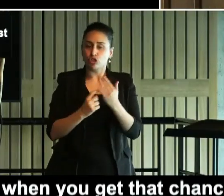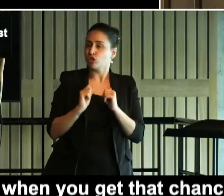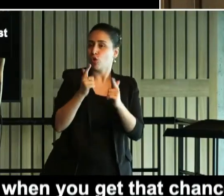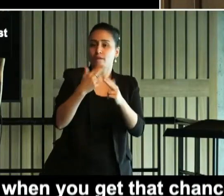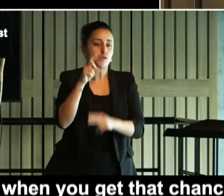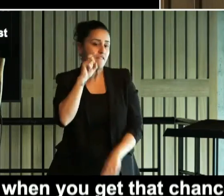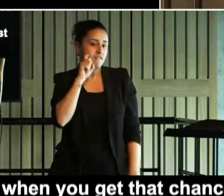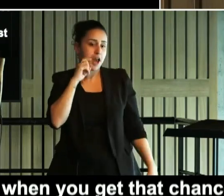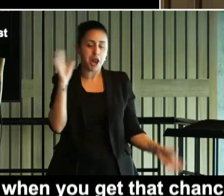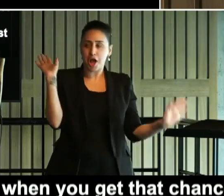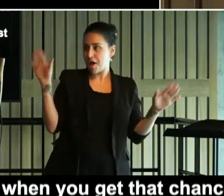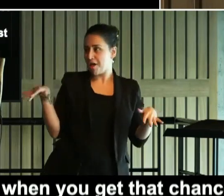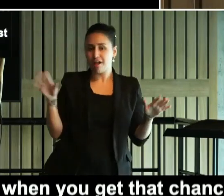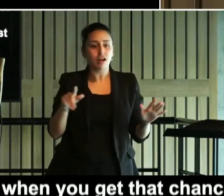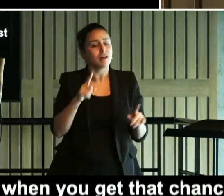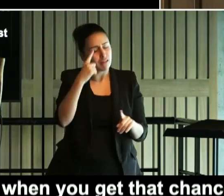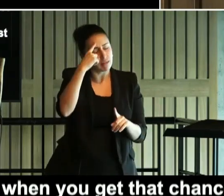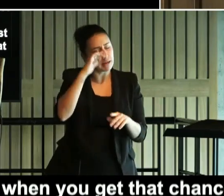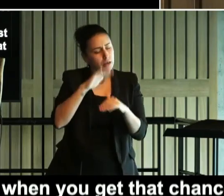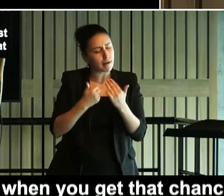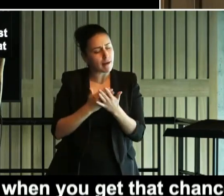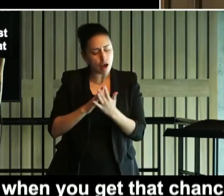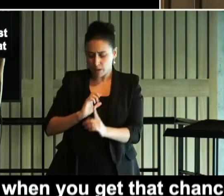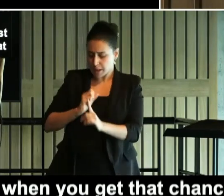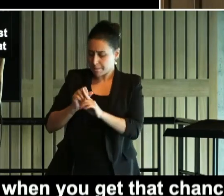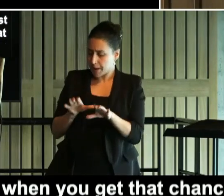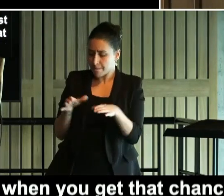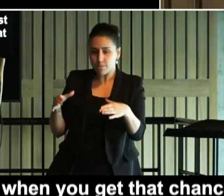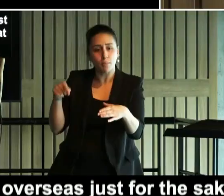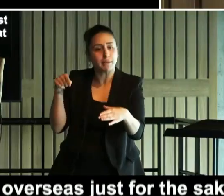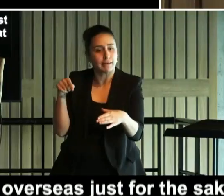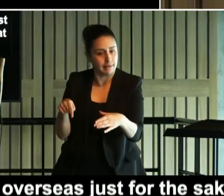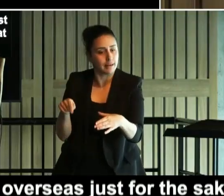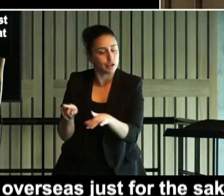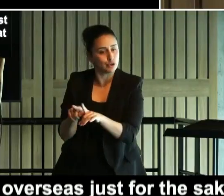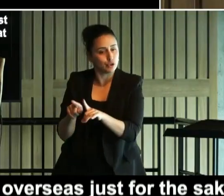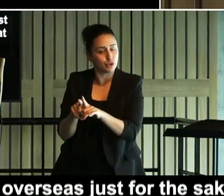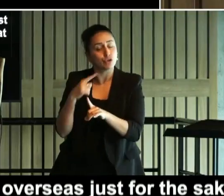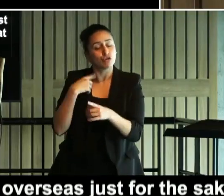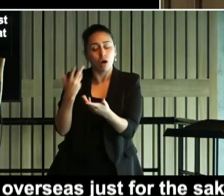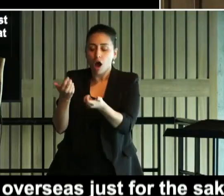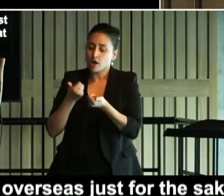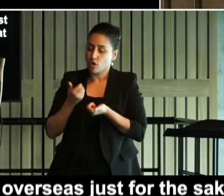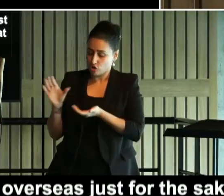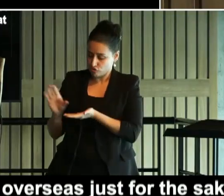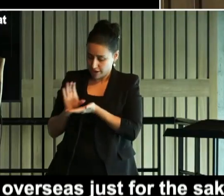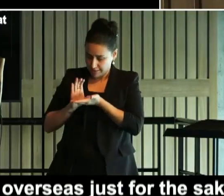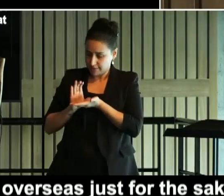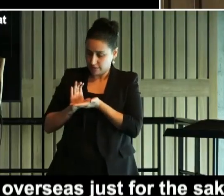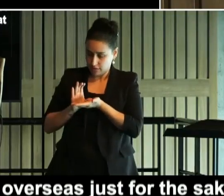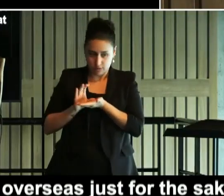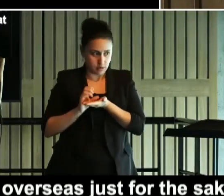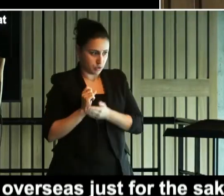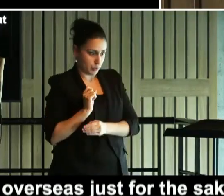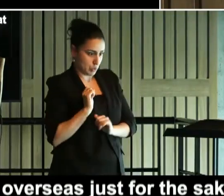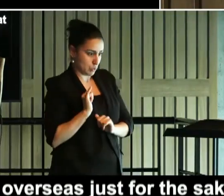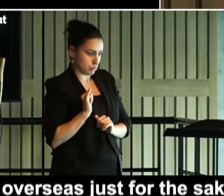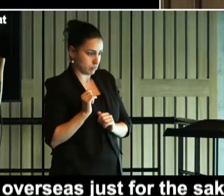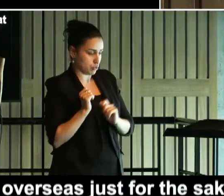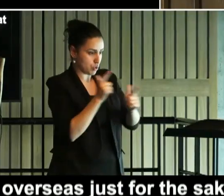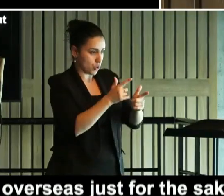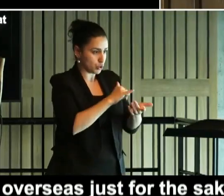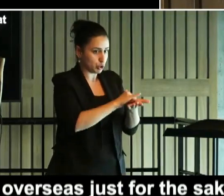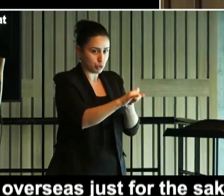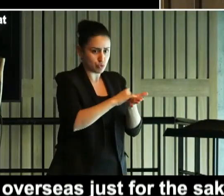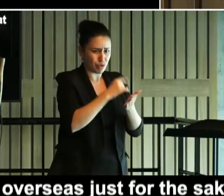from a cultural perspective, and that's why when I had the opportunity, I got a grant to go and present at New York, I thought, I can't be the only Indigenous